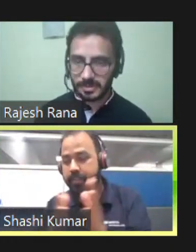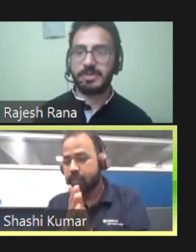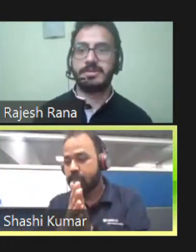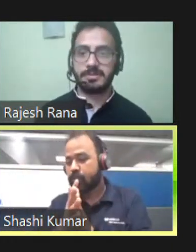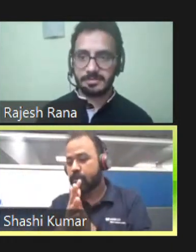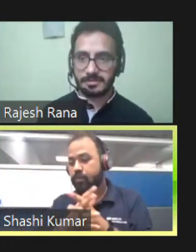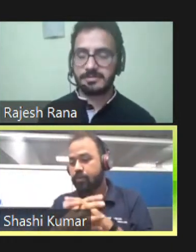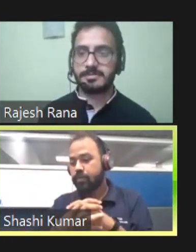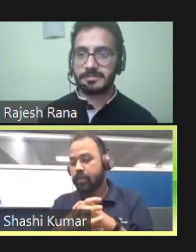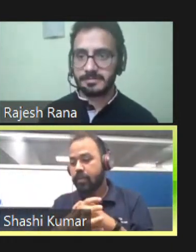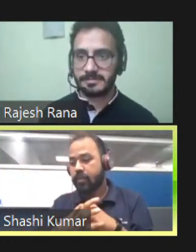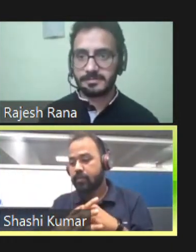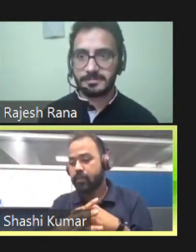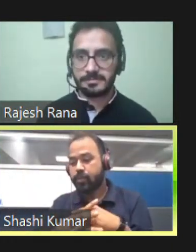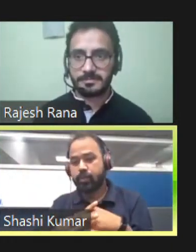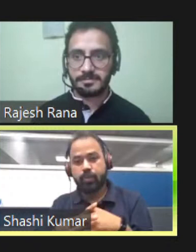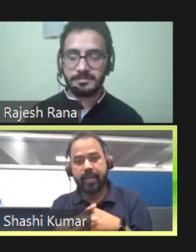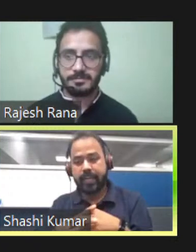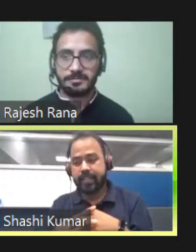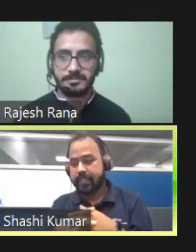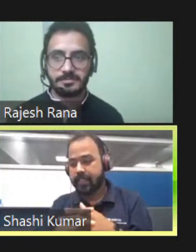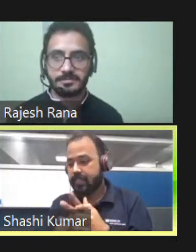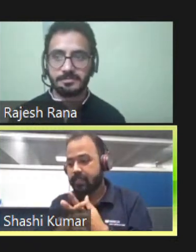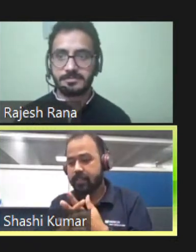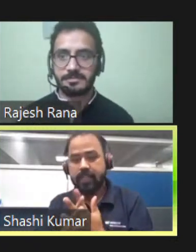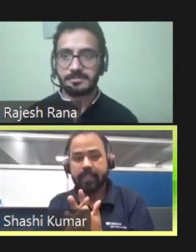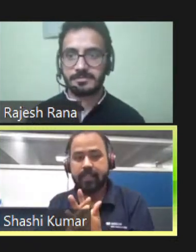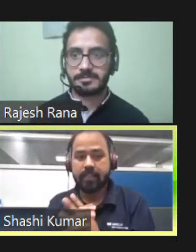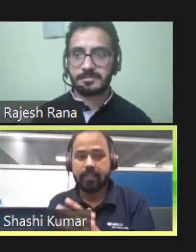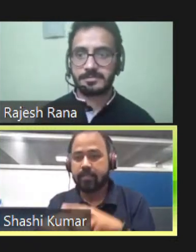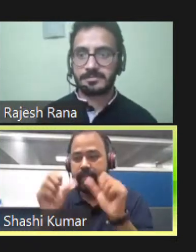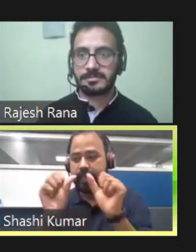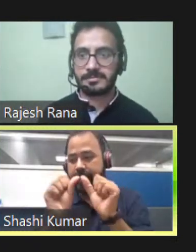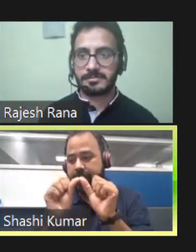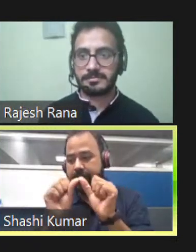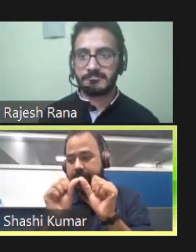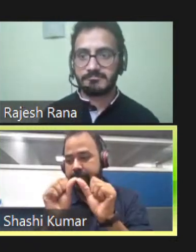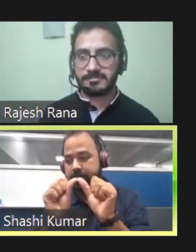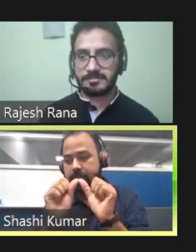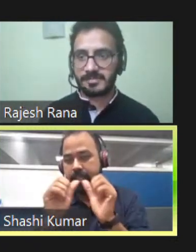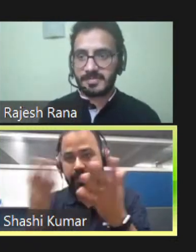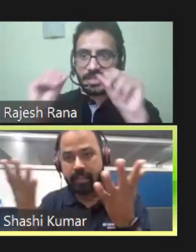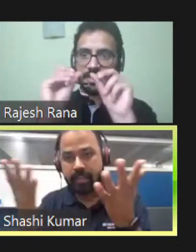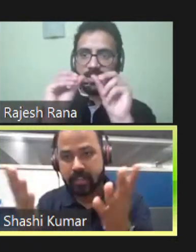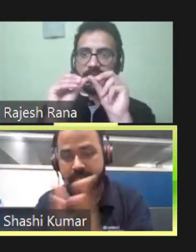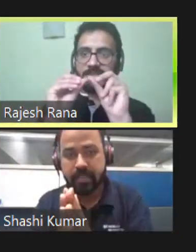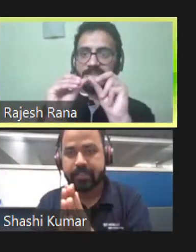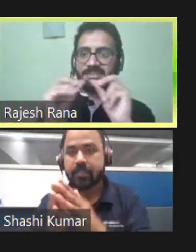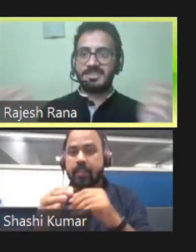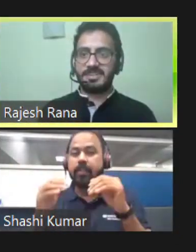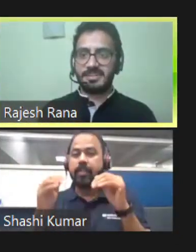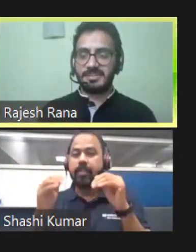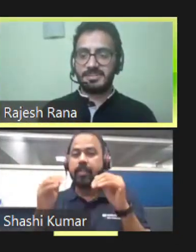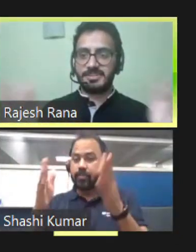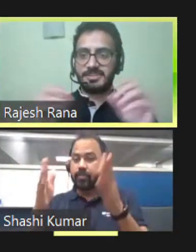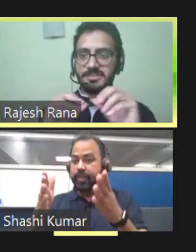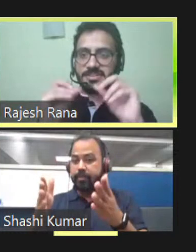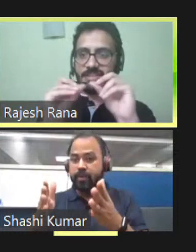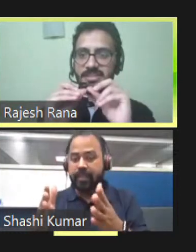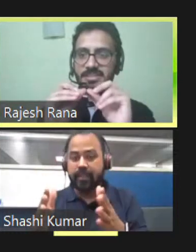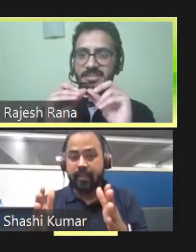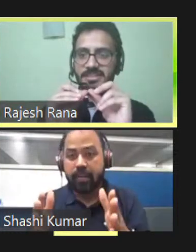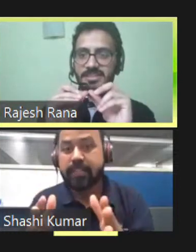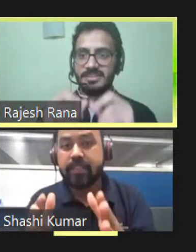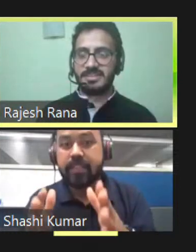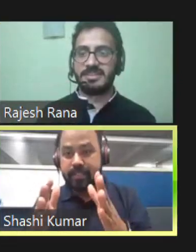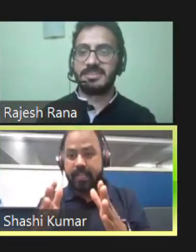right? So two hands is like A. Let's start with alphabets. It's very